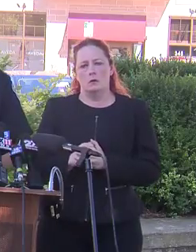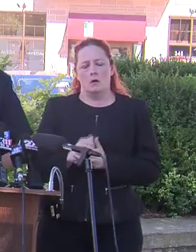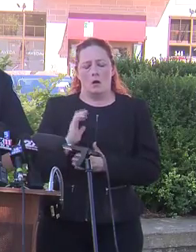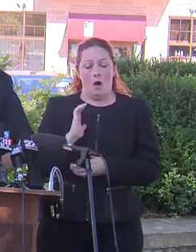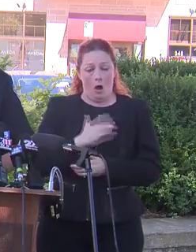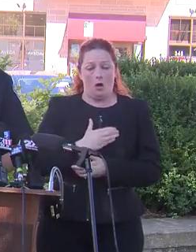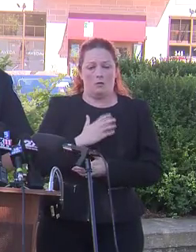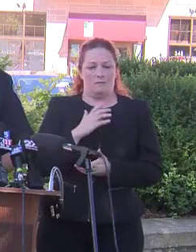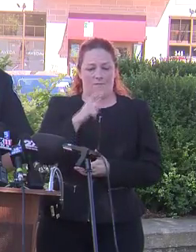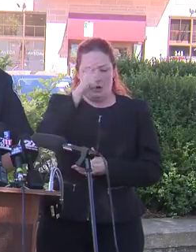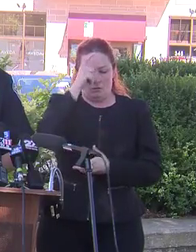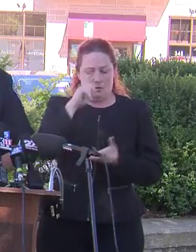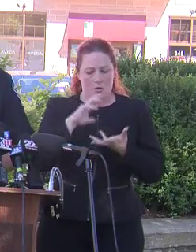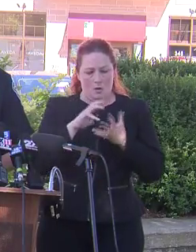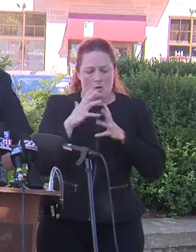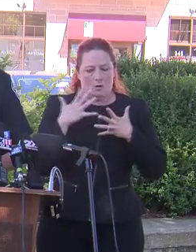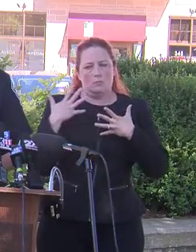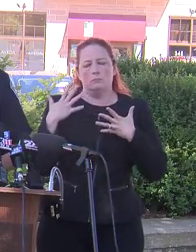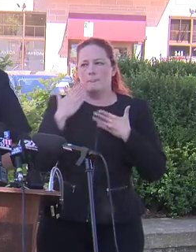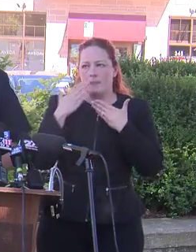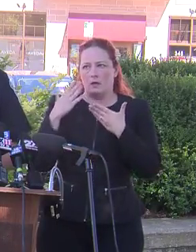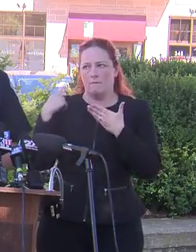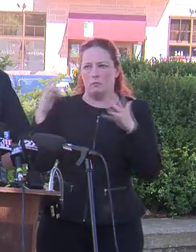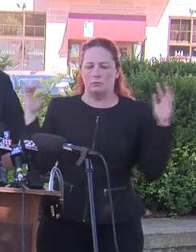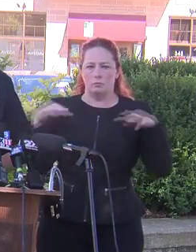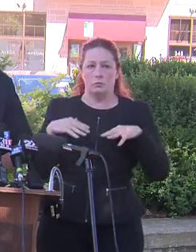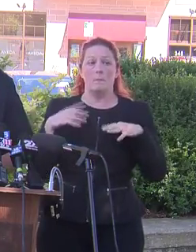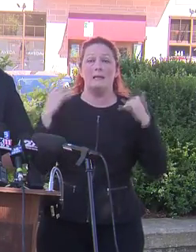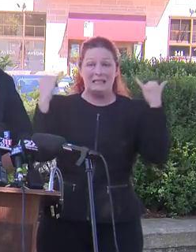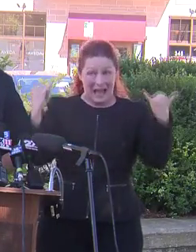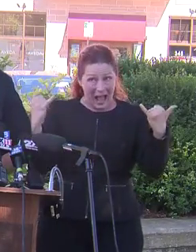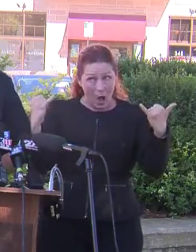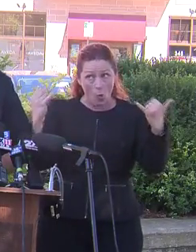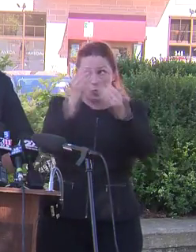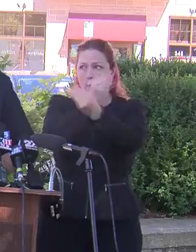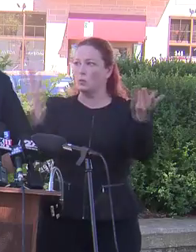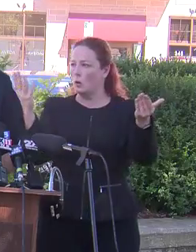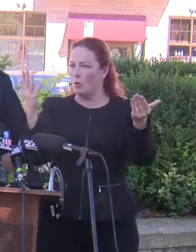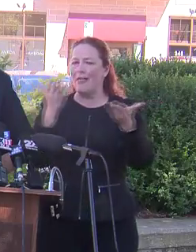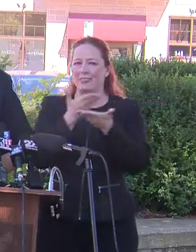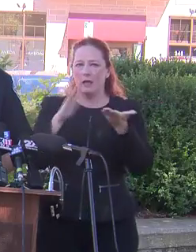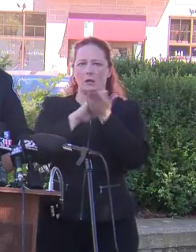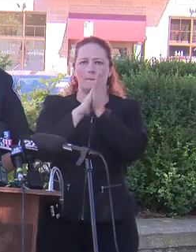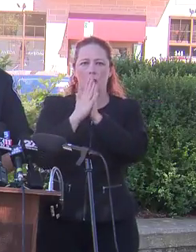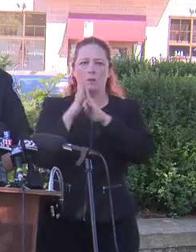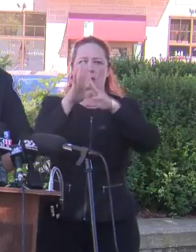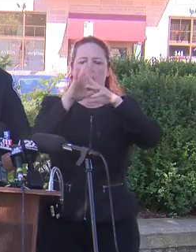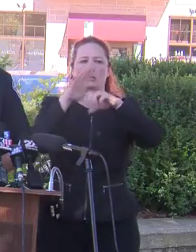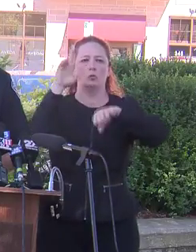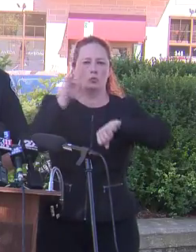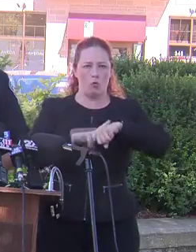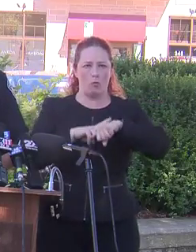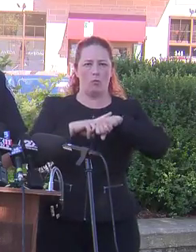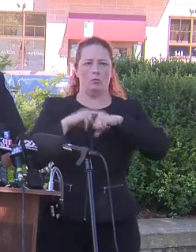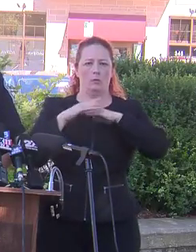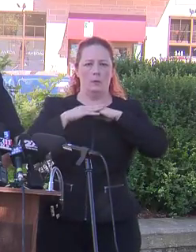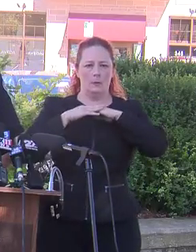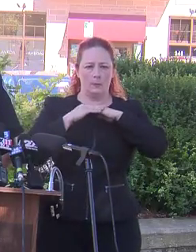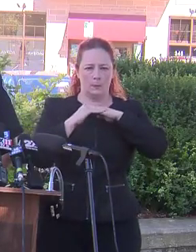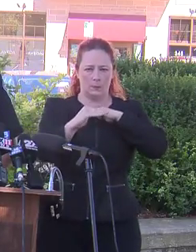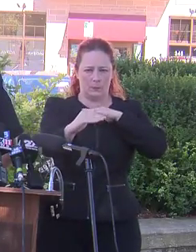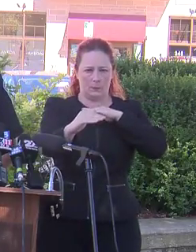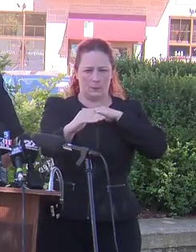deal with this past week. All right, but things are getting back to normal, and that's an important message to convey. I also will